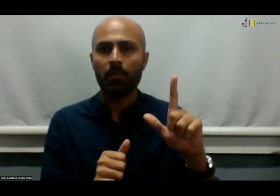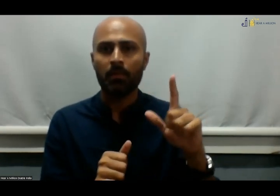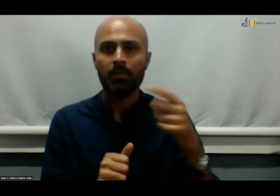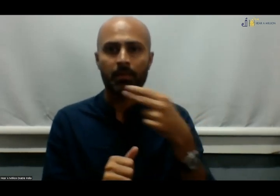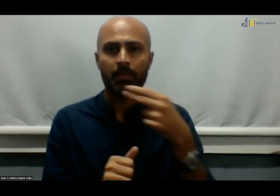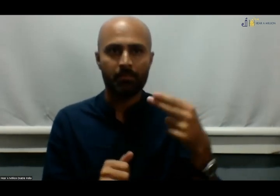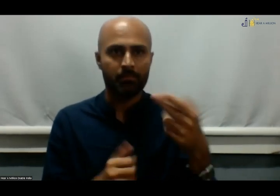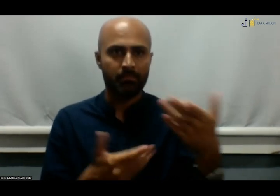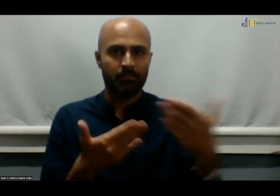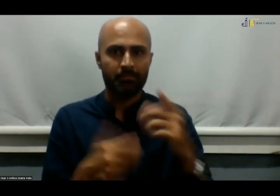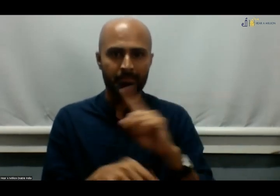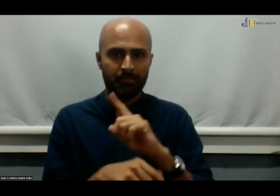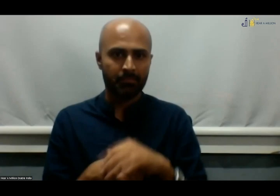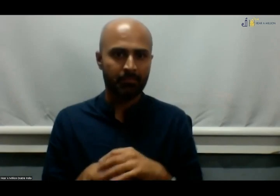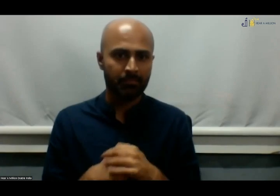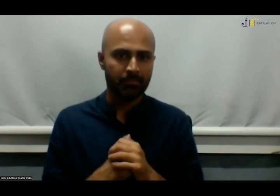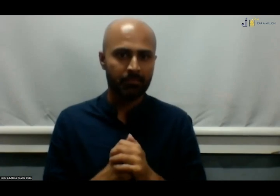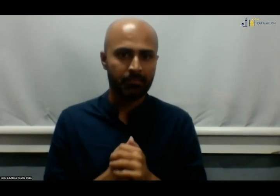We will have Kajal.